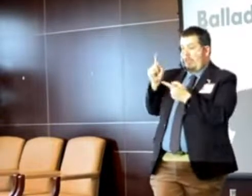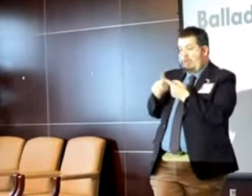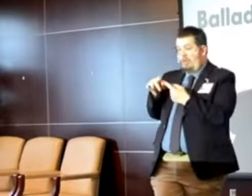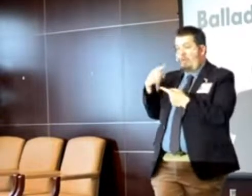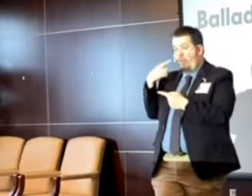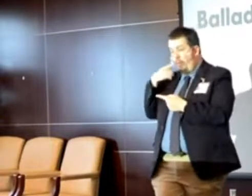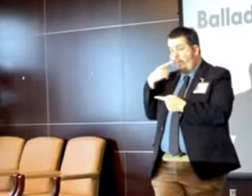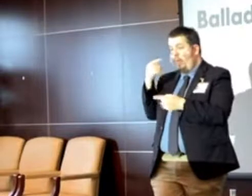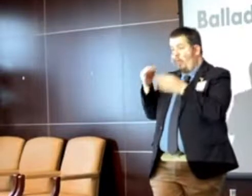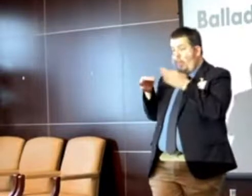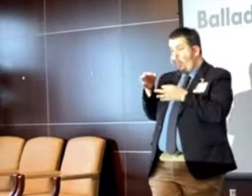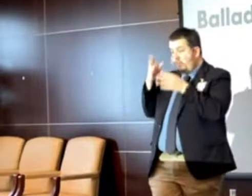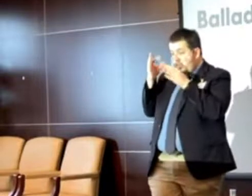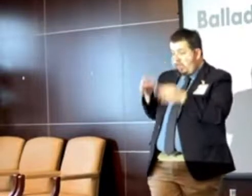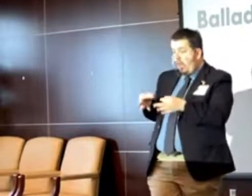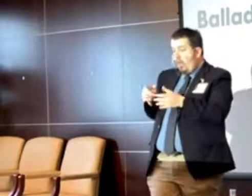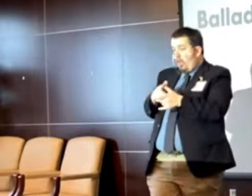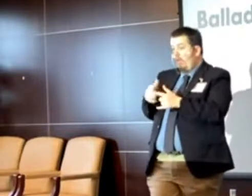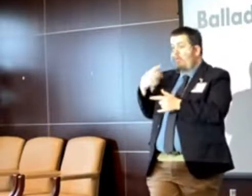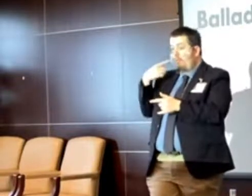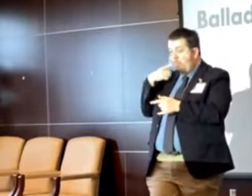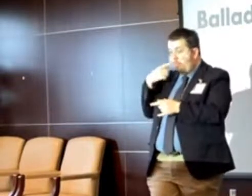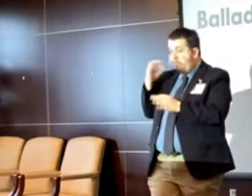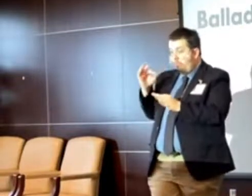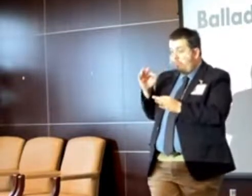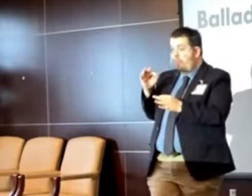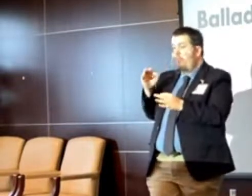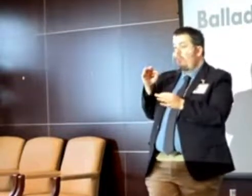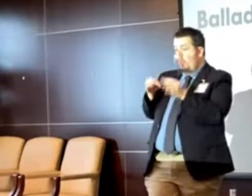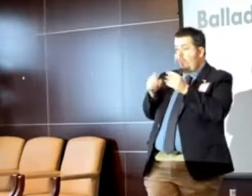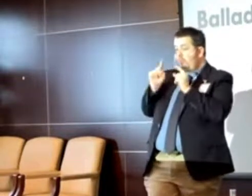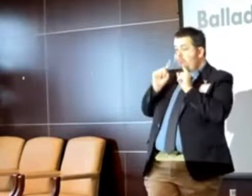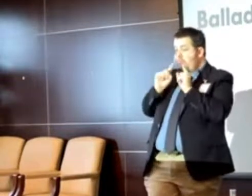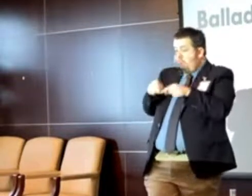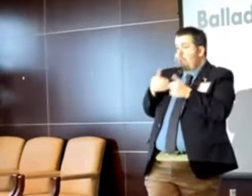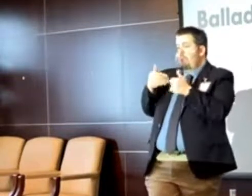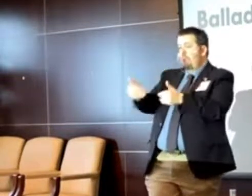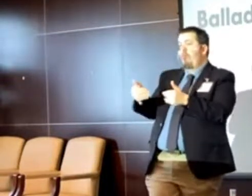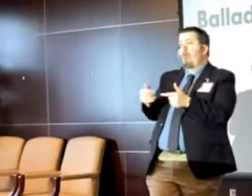found what the court was going to decide. And once we did that, once the court made their decision,